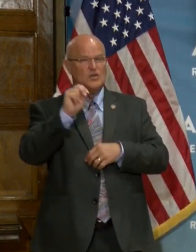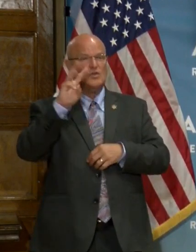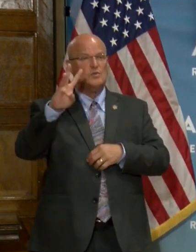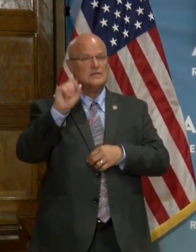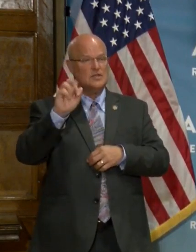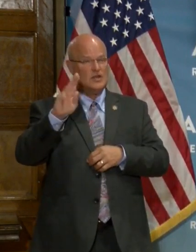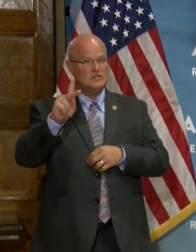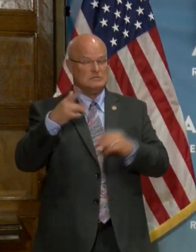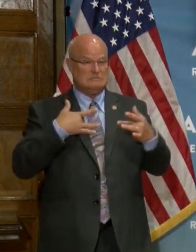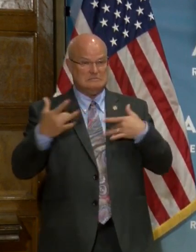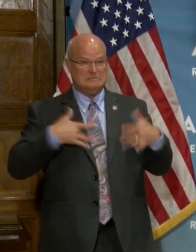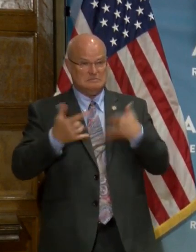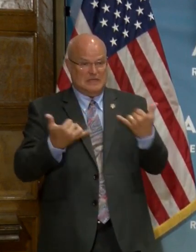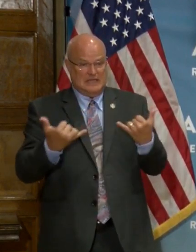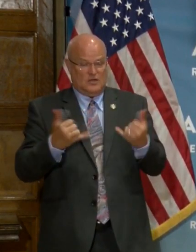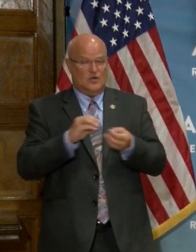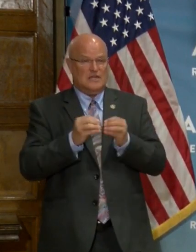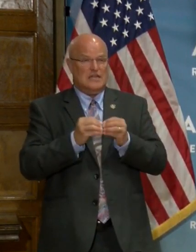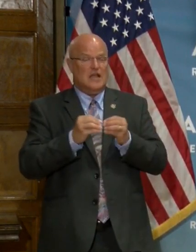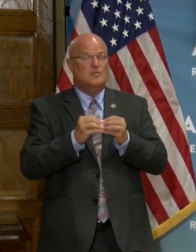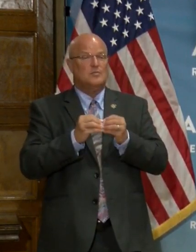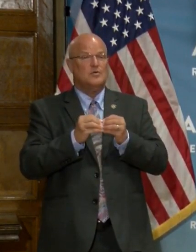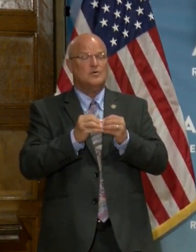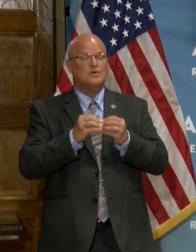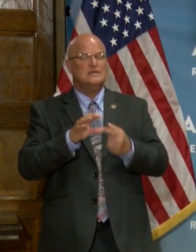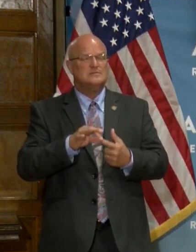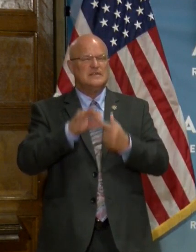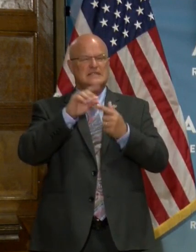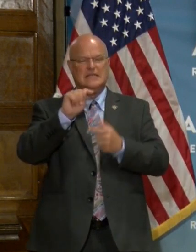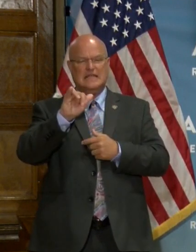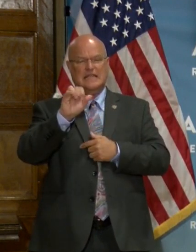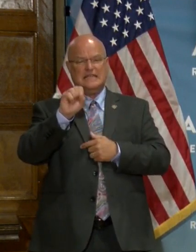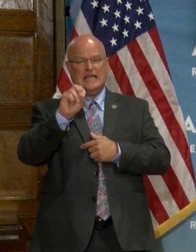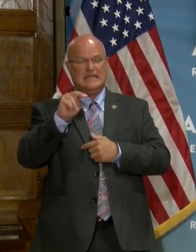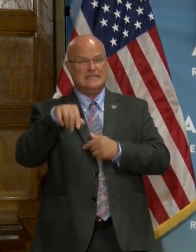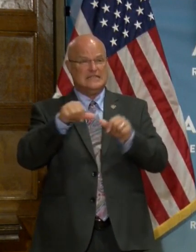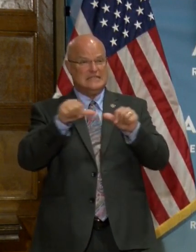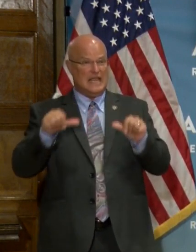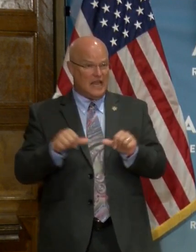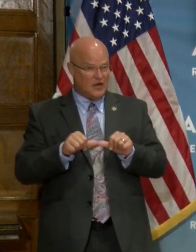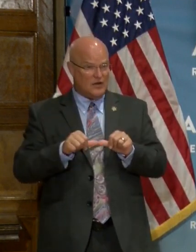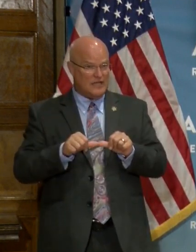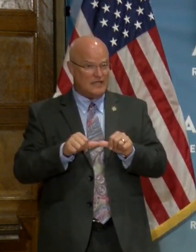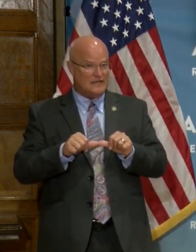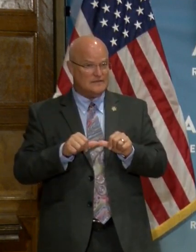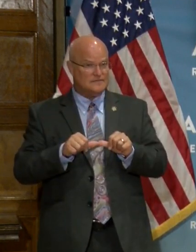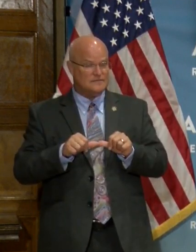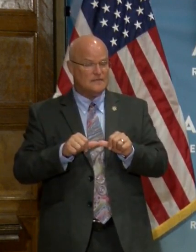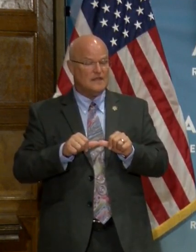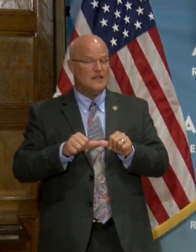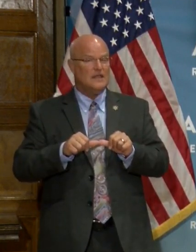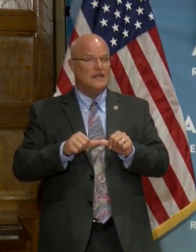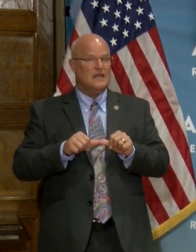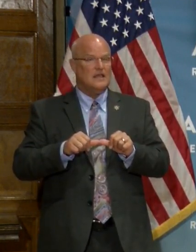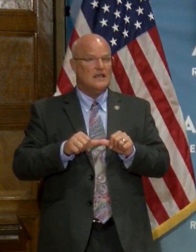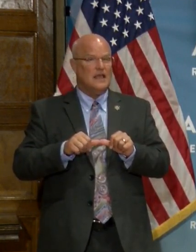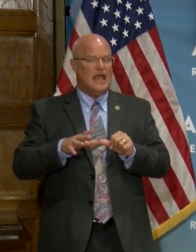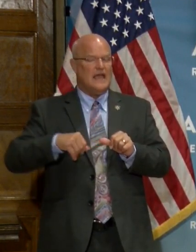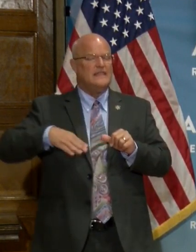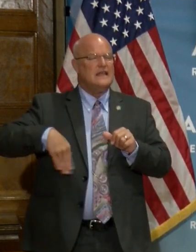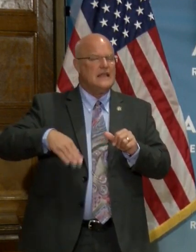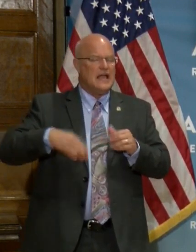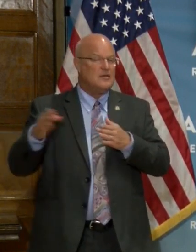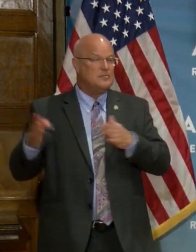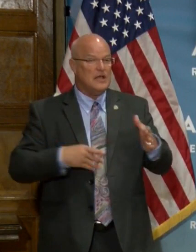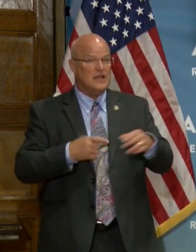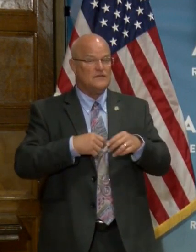expressed concern about the current number of cases in Tyson poultry plants in this area, and what they say is a lack of COVID testing for employees.